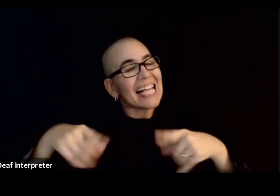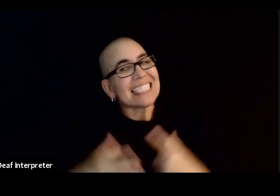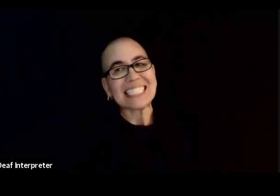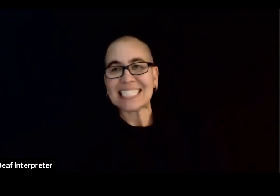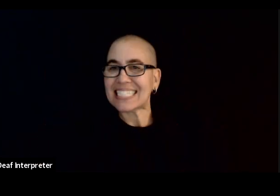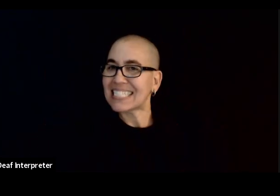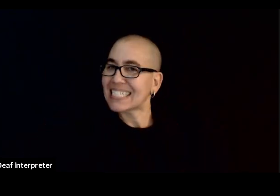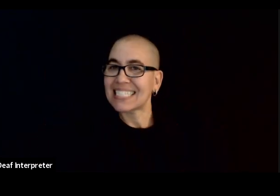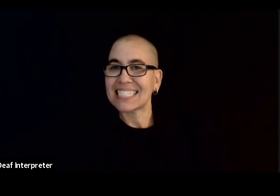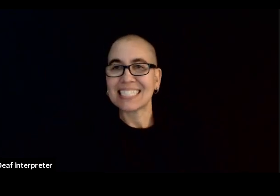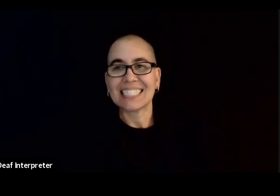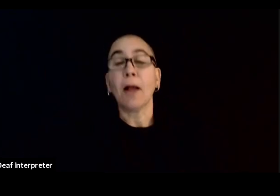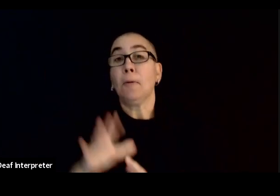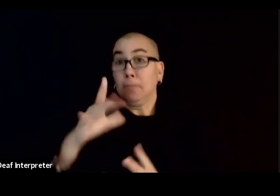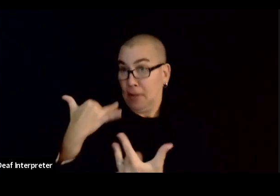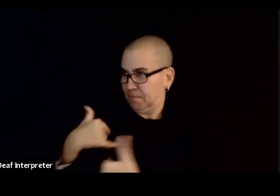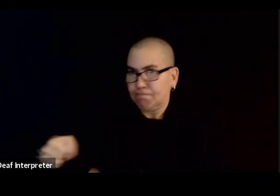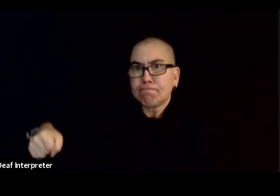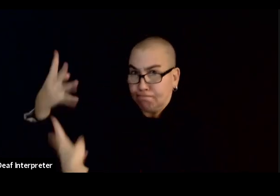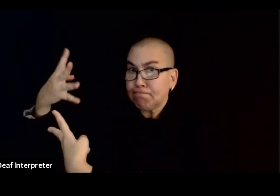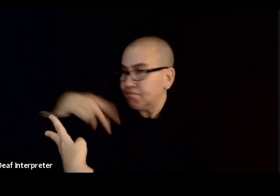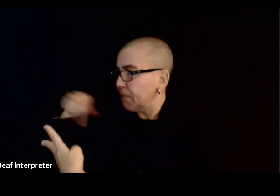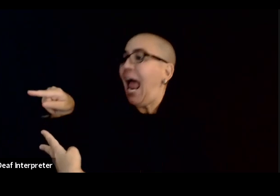Great, thank you.